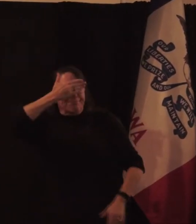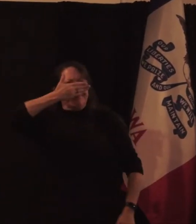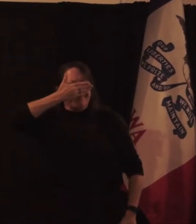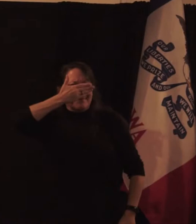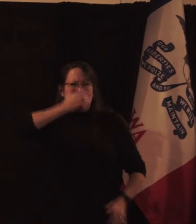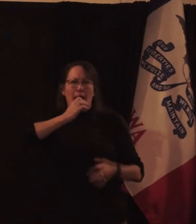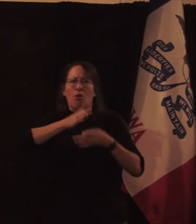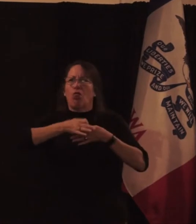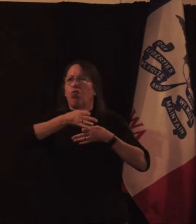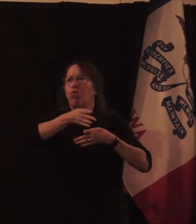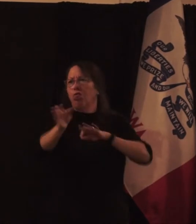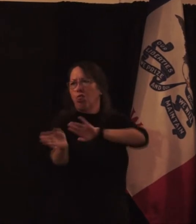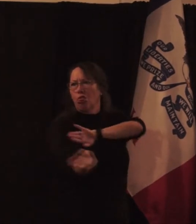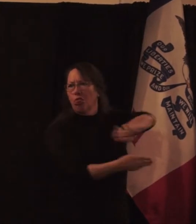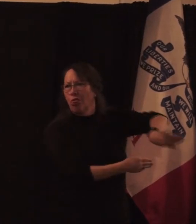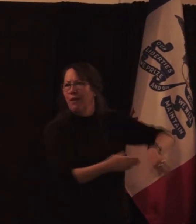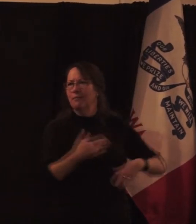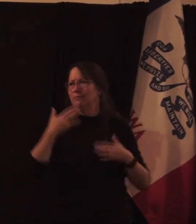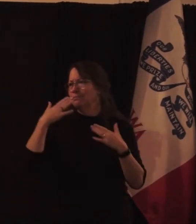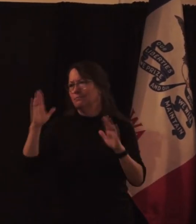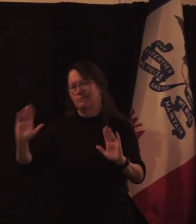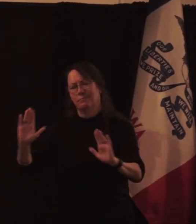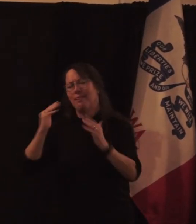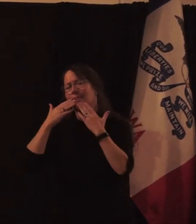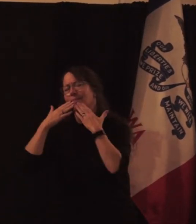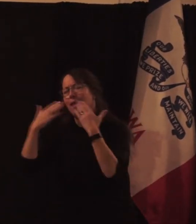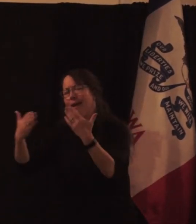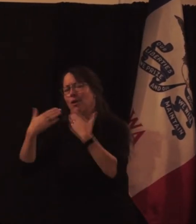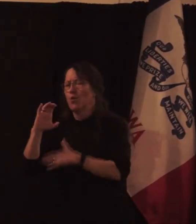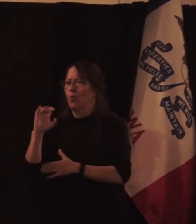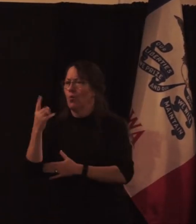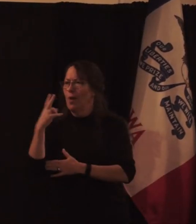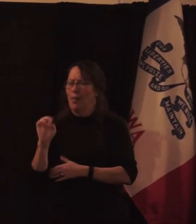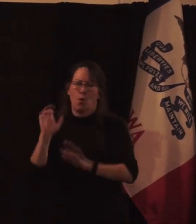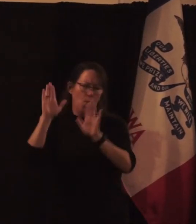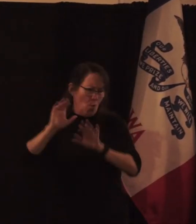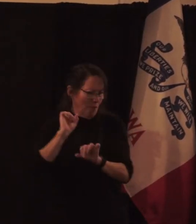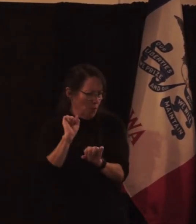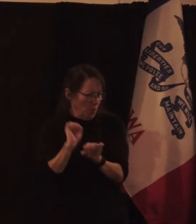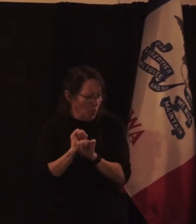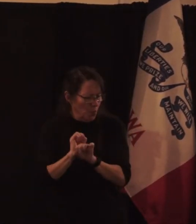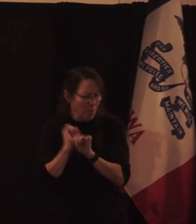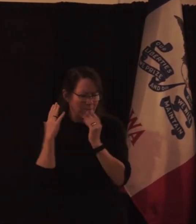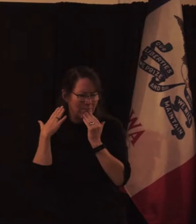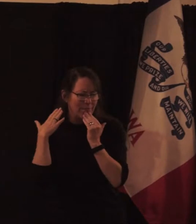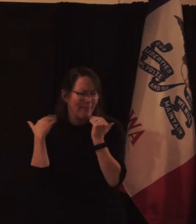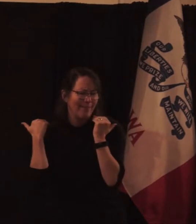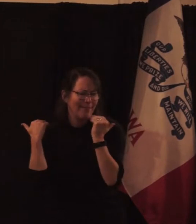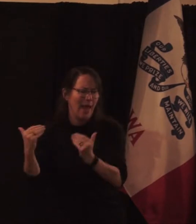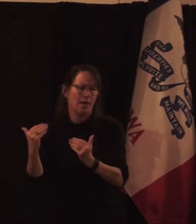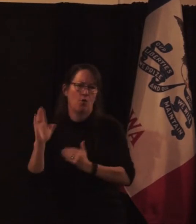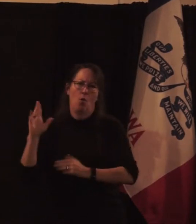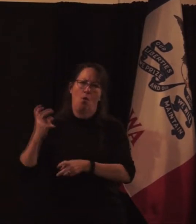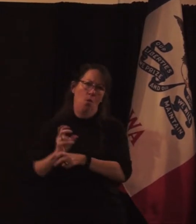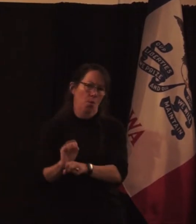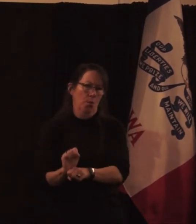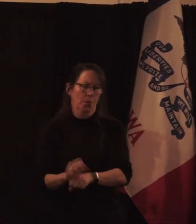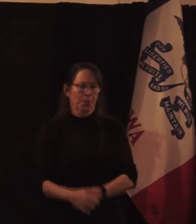and not put behind someplace. So Catherine Chris just does a wonderful job, and I thank you again publicly for all you do.